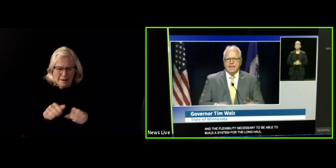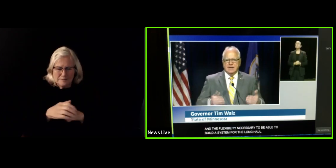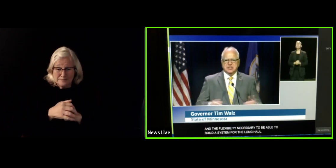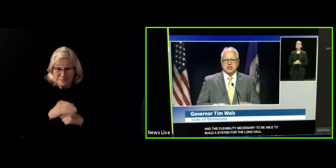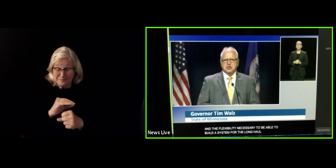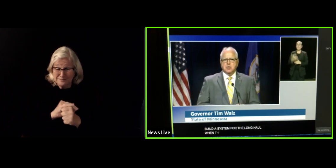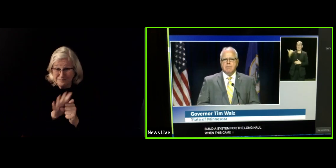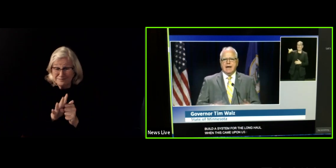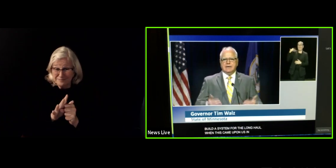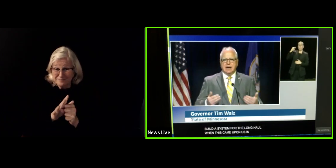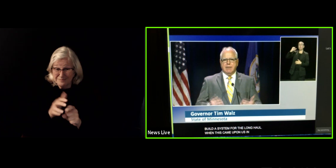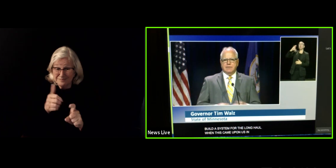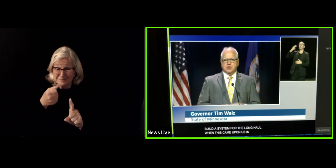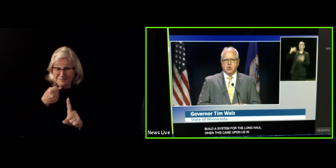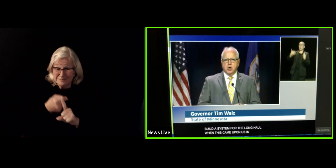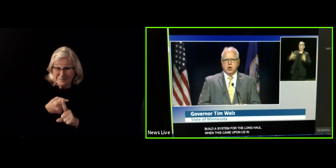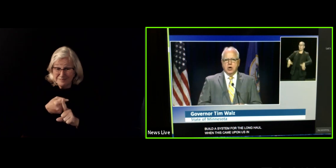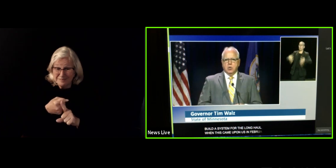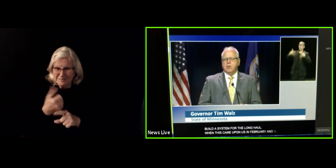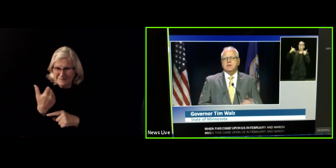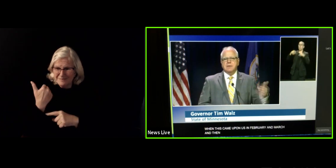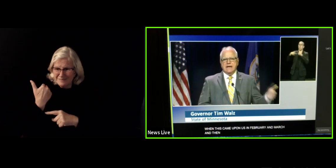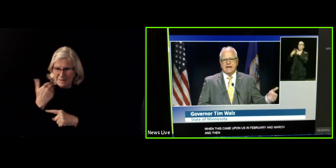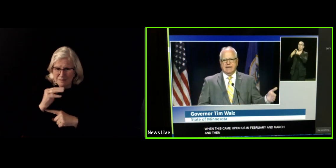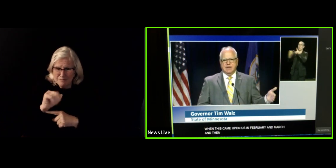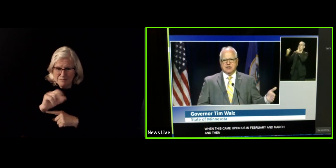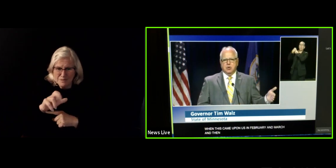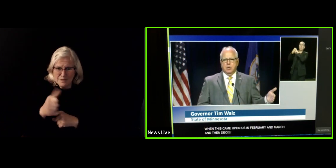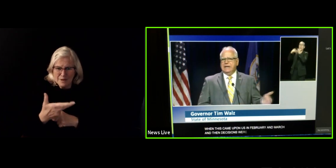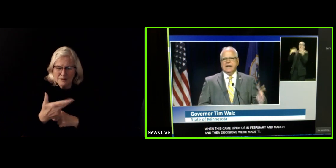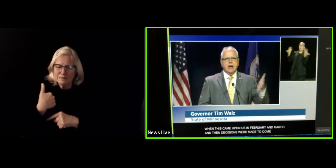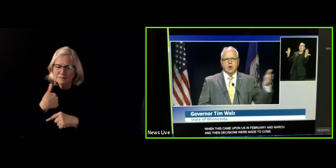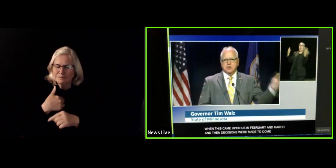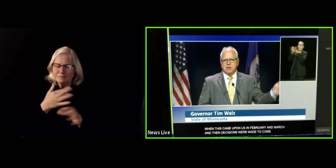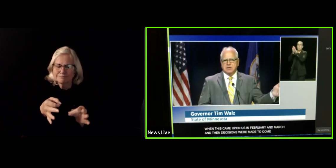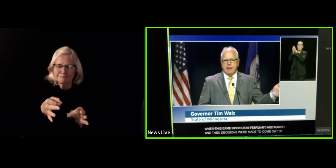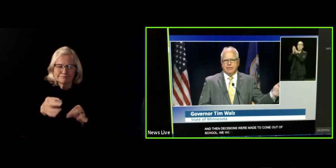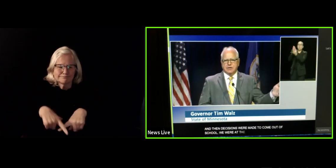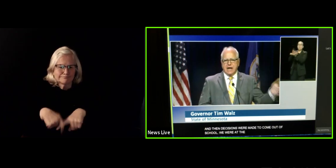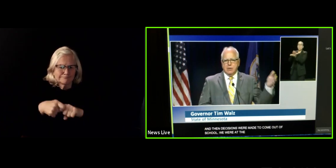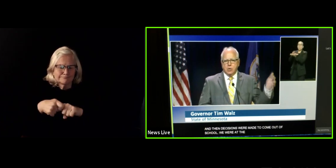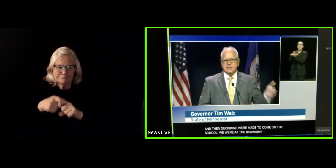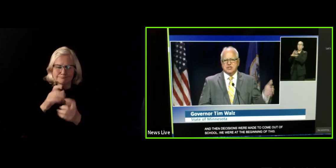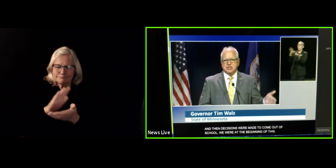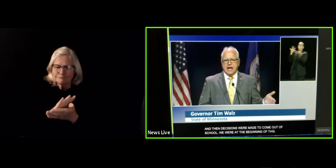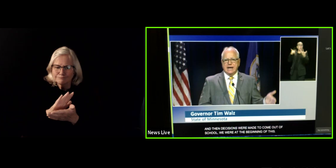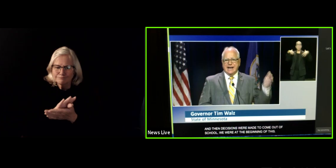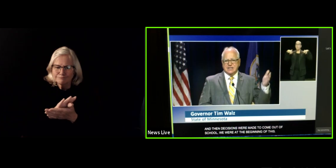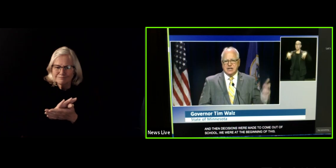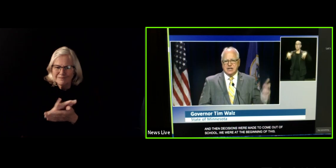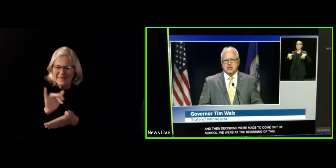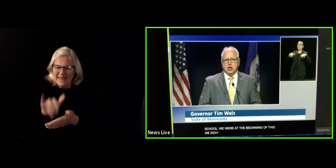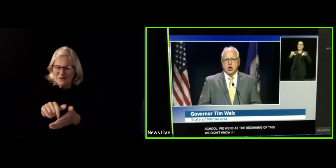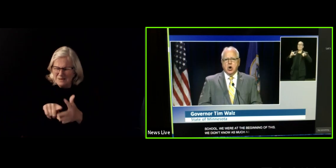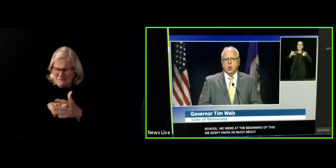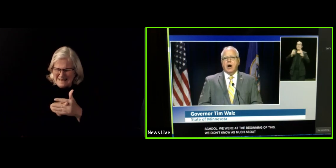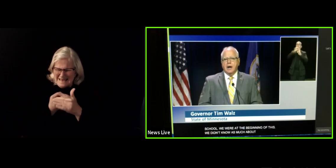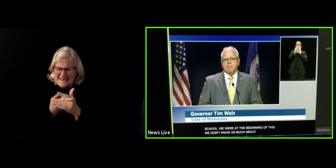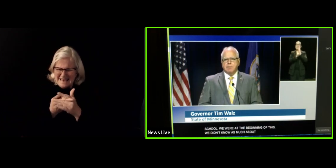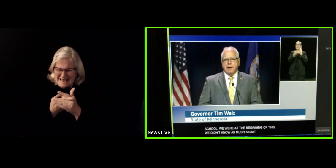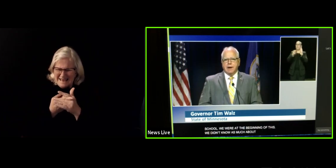then decisions were made to come out of school, we were at the beginning of this. We didn't know as much about this. And we as a state and as a nation